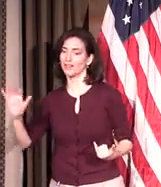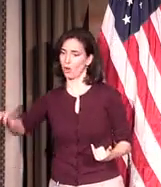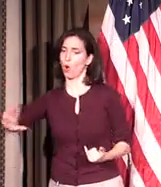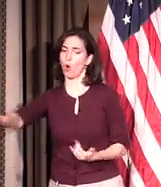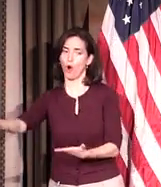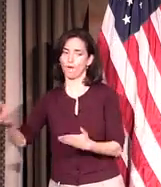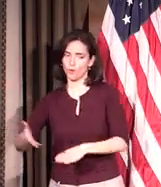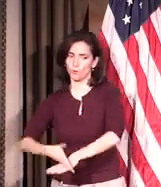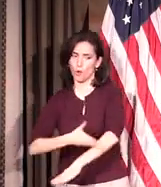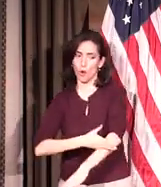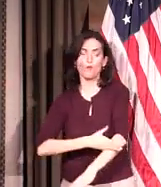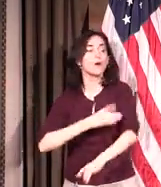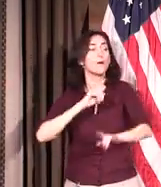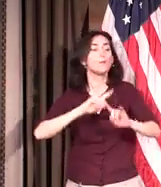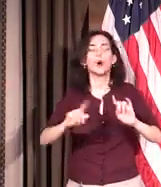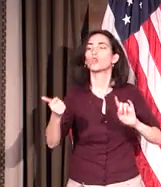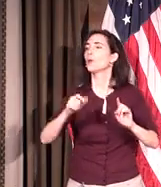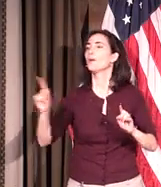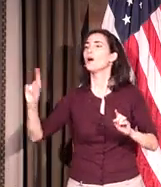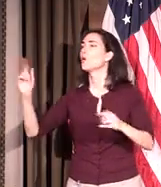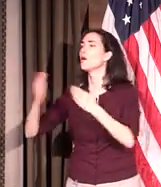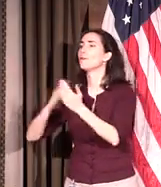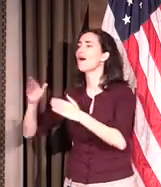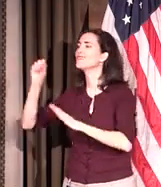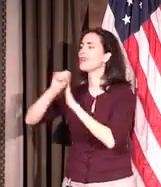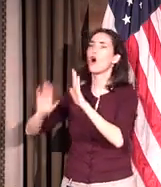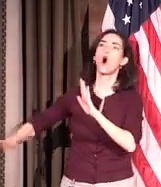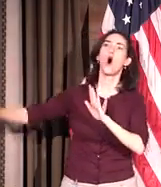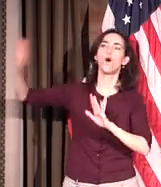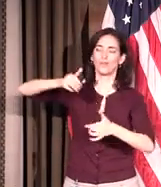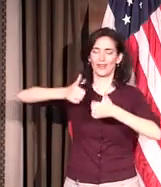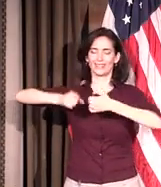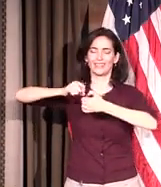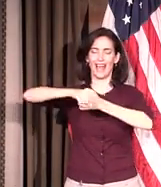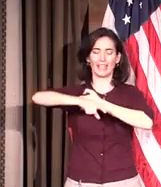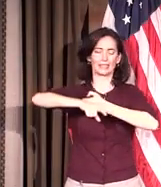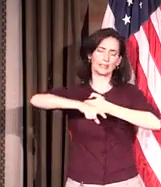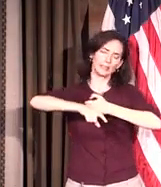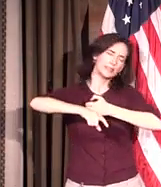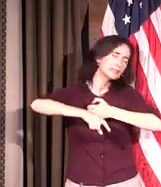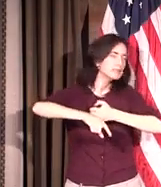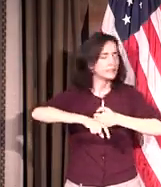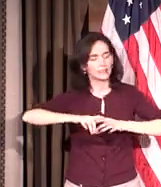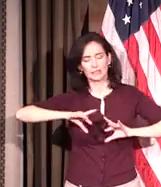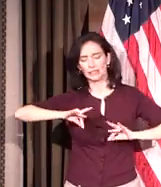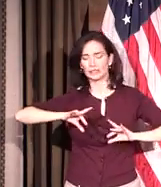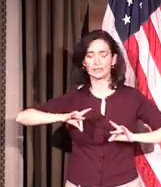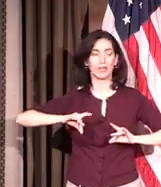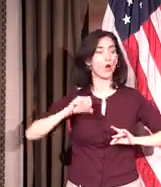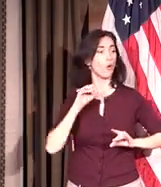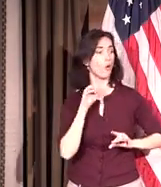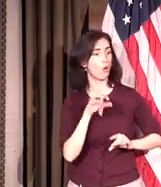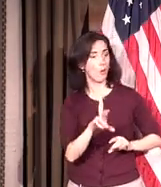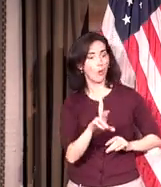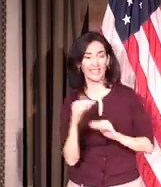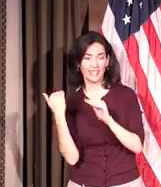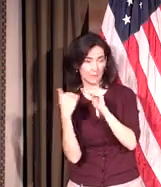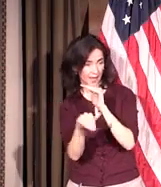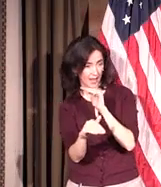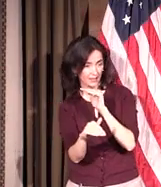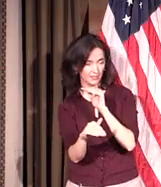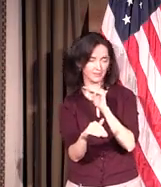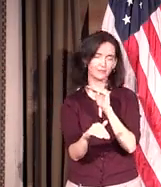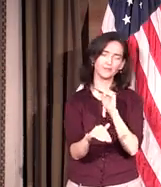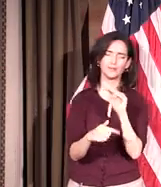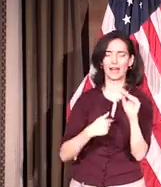legislators would be able to do this from wherever they happen to be across the state via text message or potentially email and so